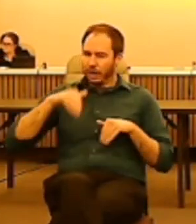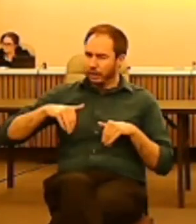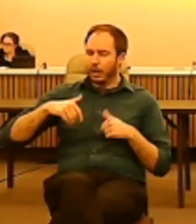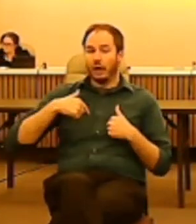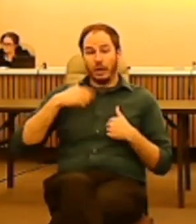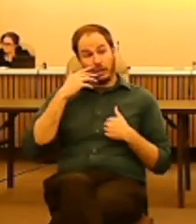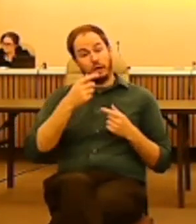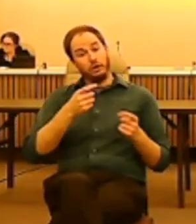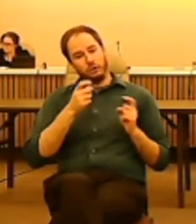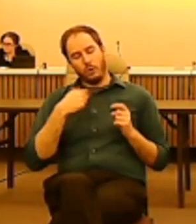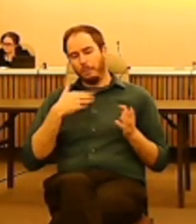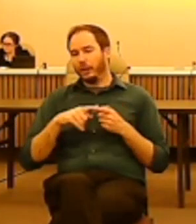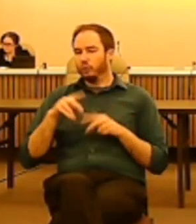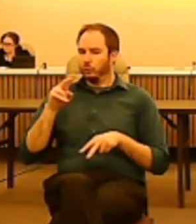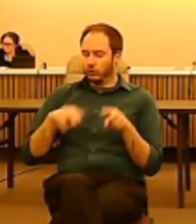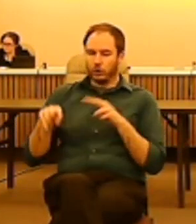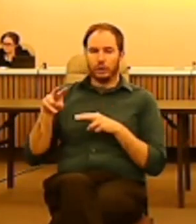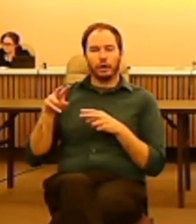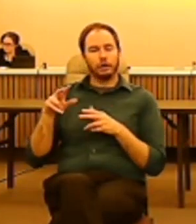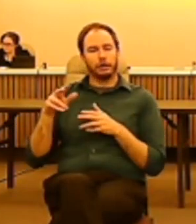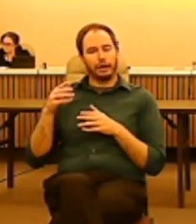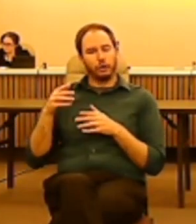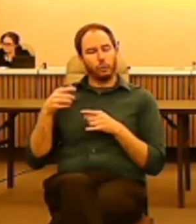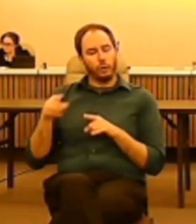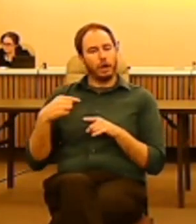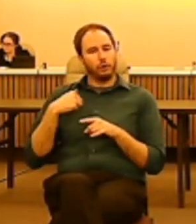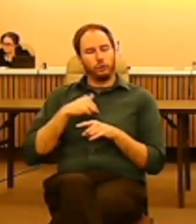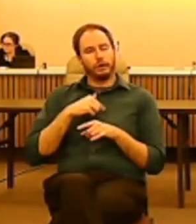happened, we were going to take a look at when we're